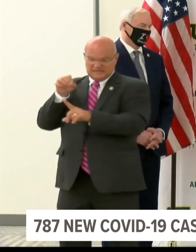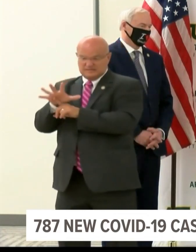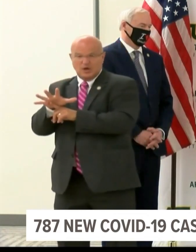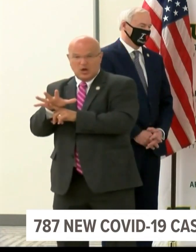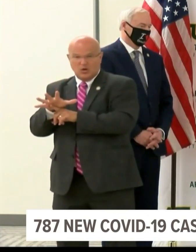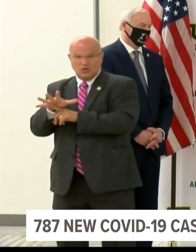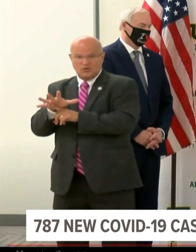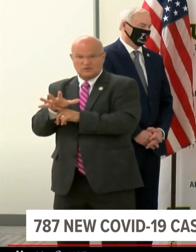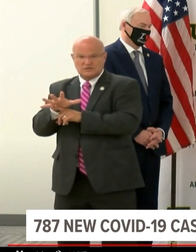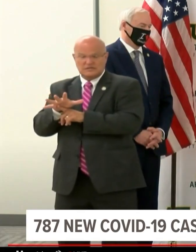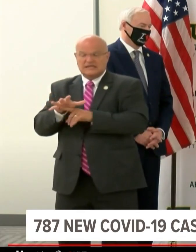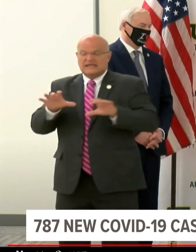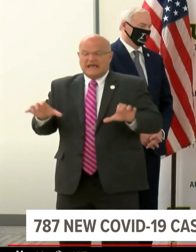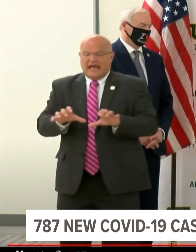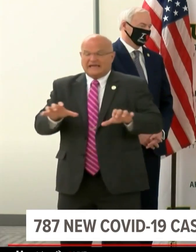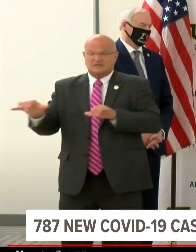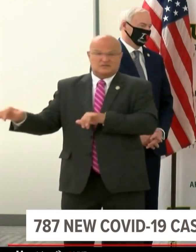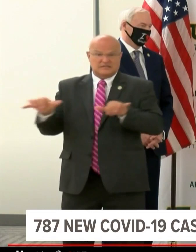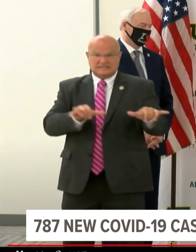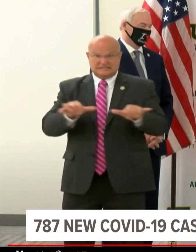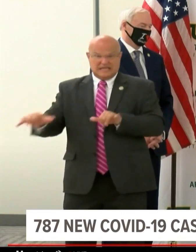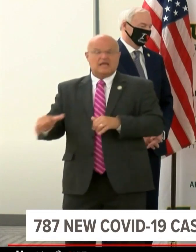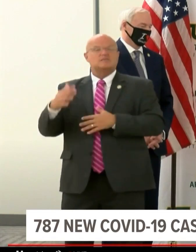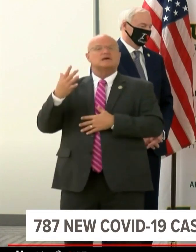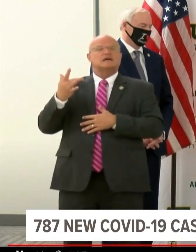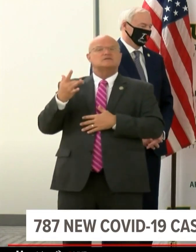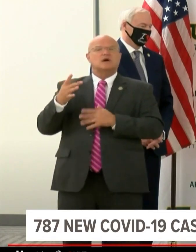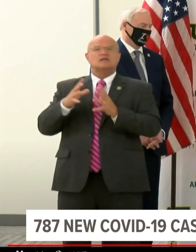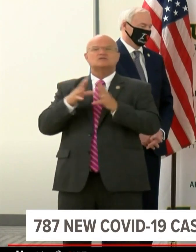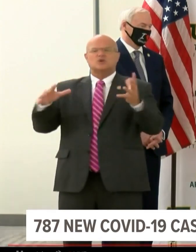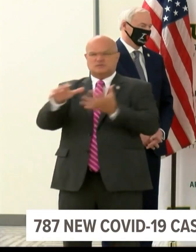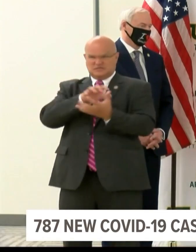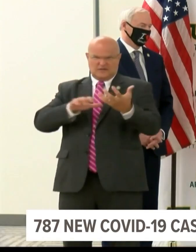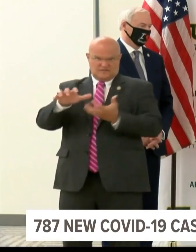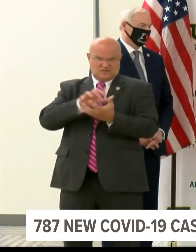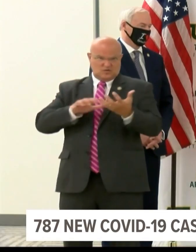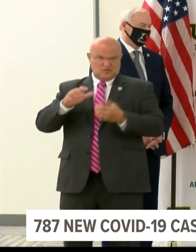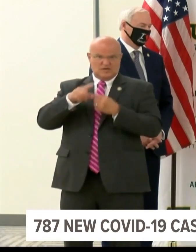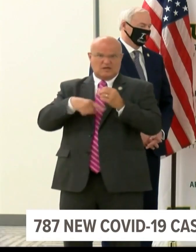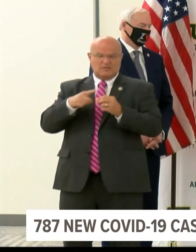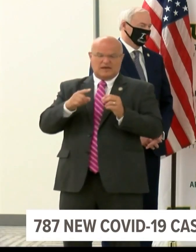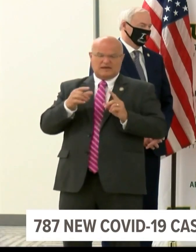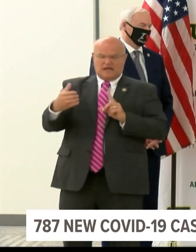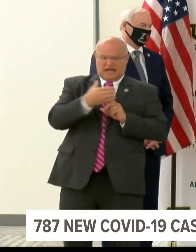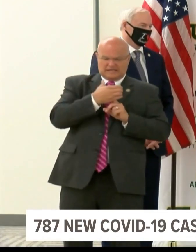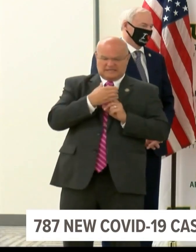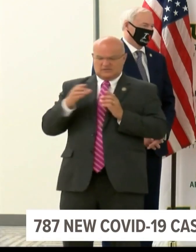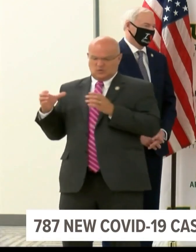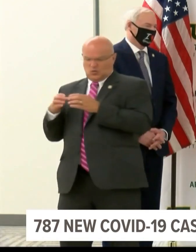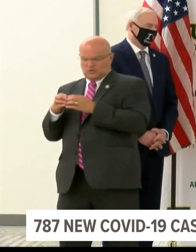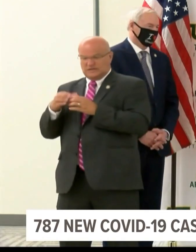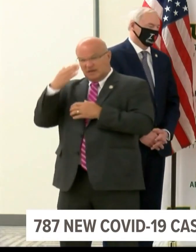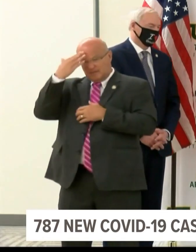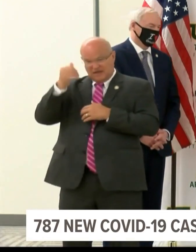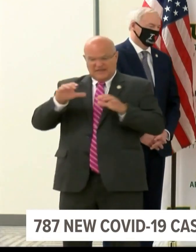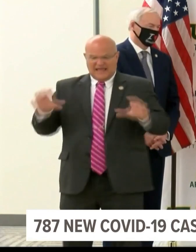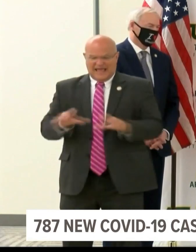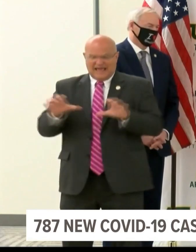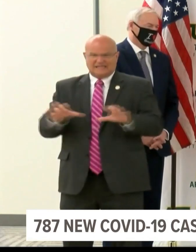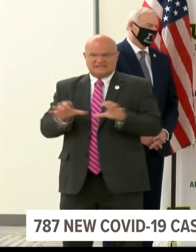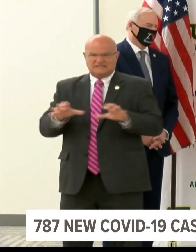exposed. The actions are essentially the same, and that's why there's so much confusion over isolation quarantine, because the actions